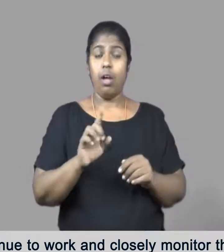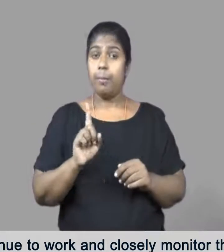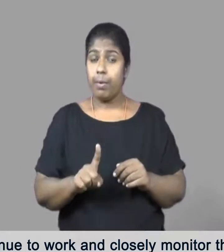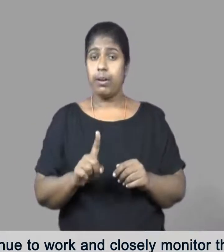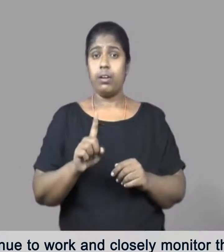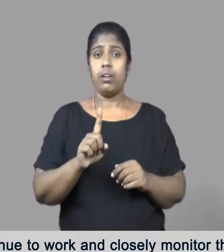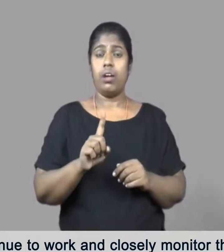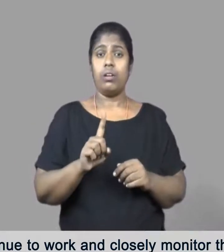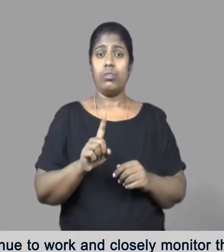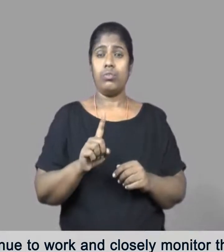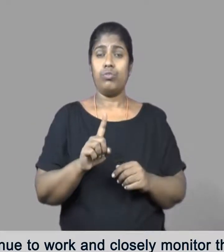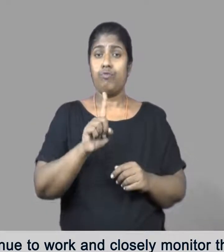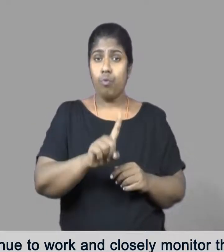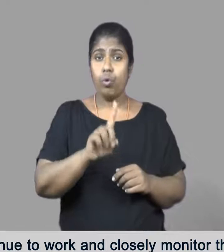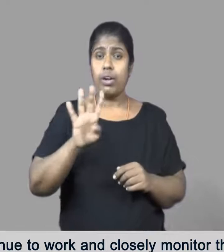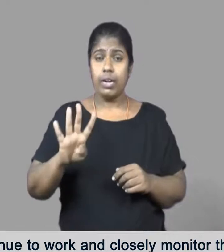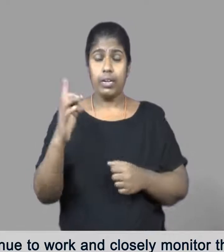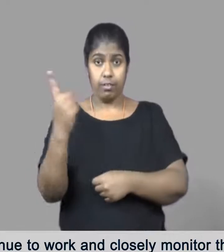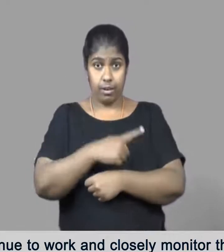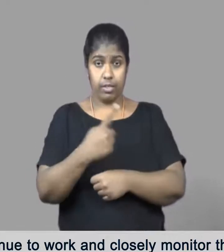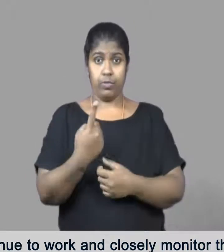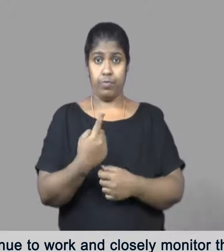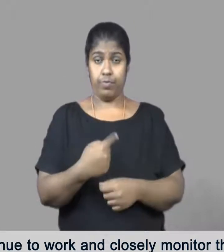closely monitor their health